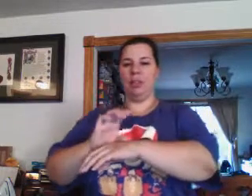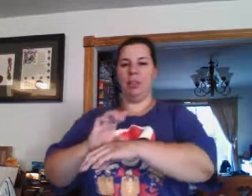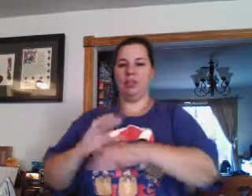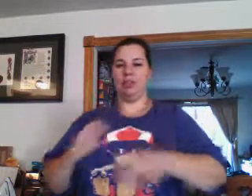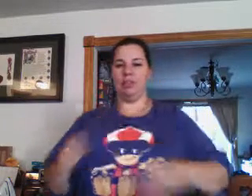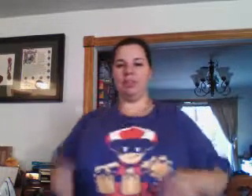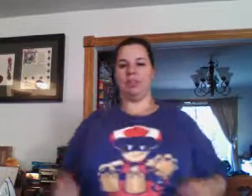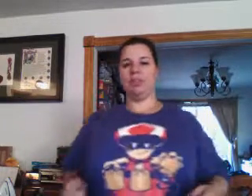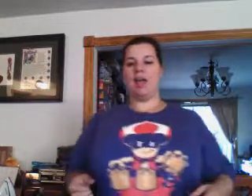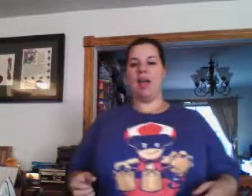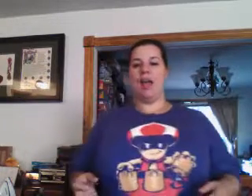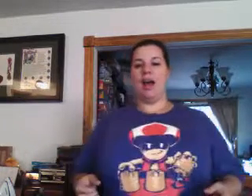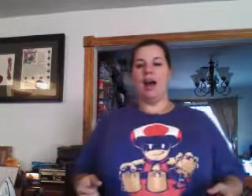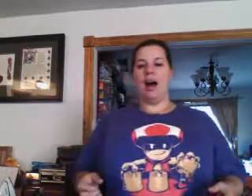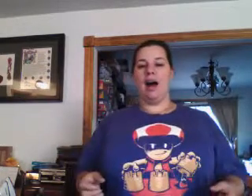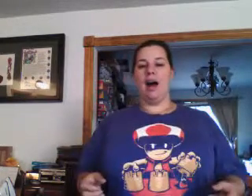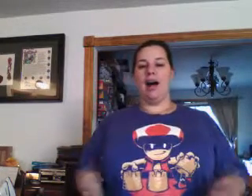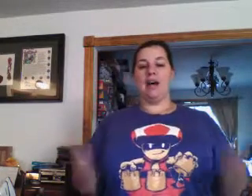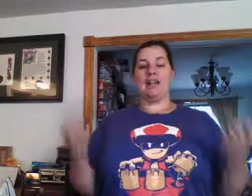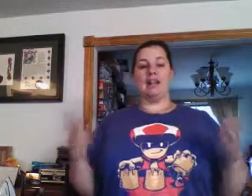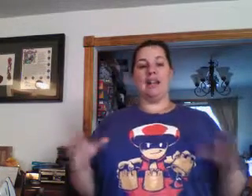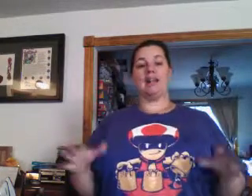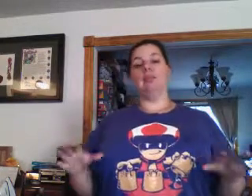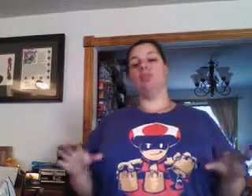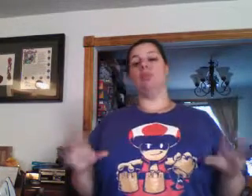want. Next is